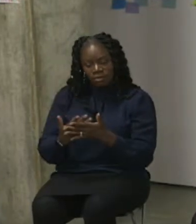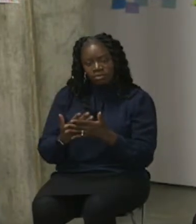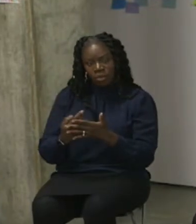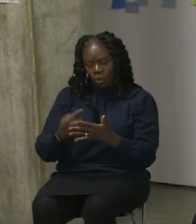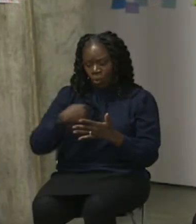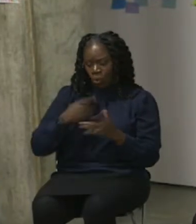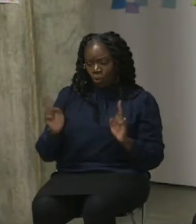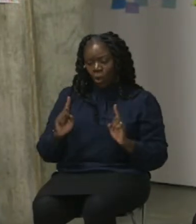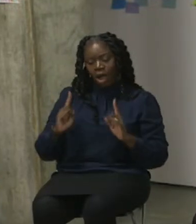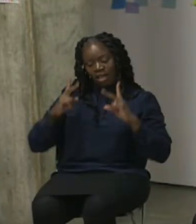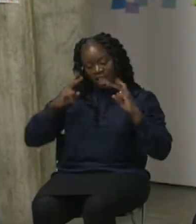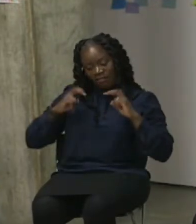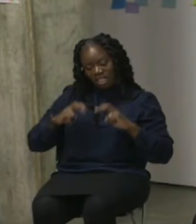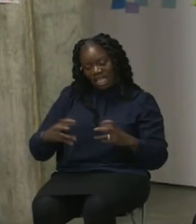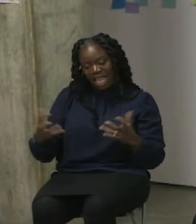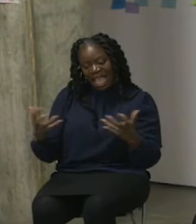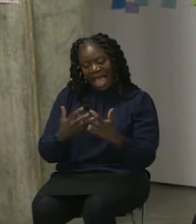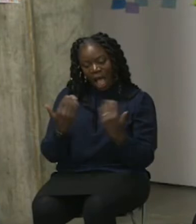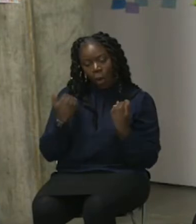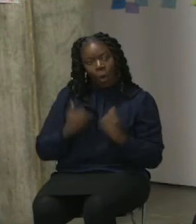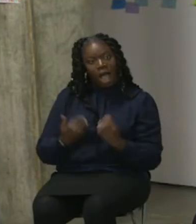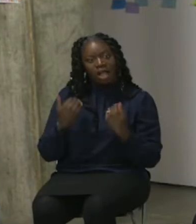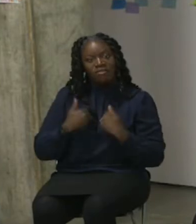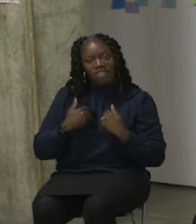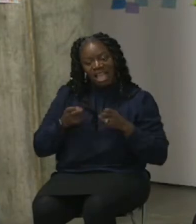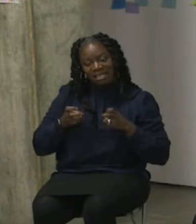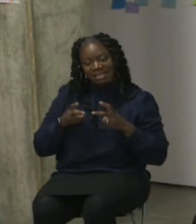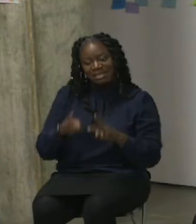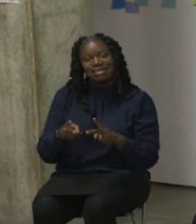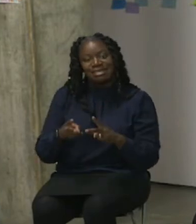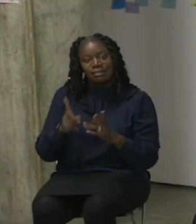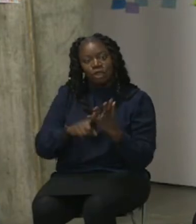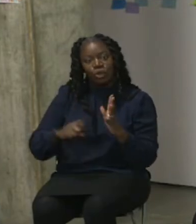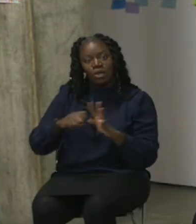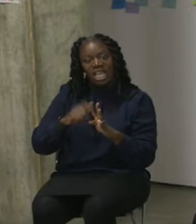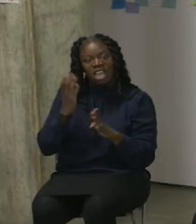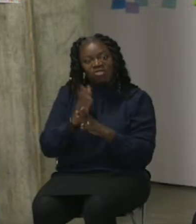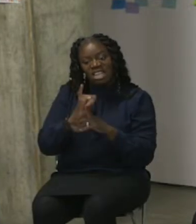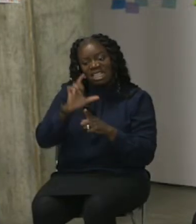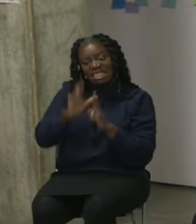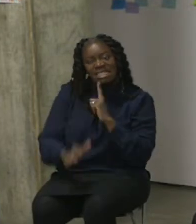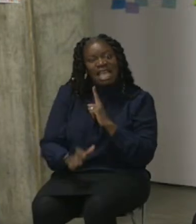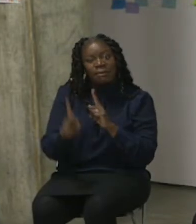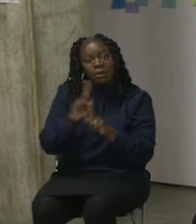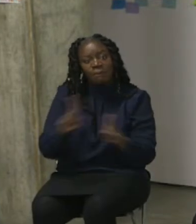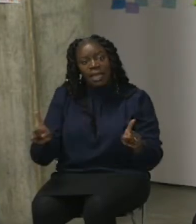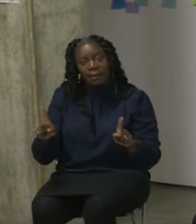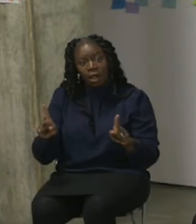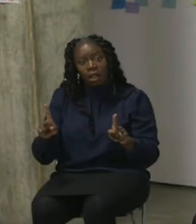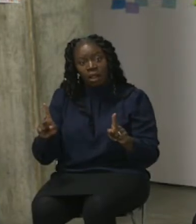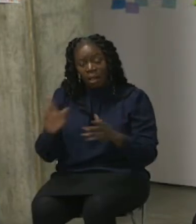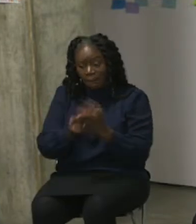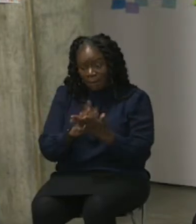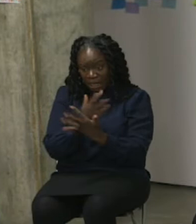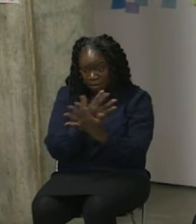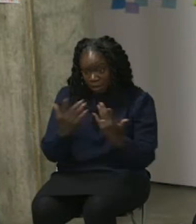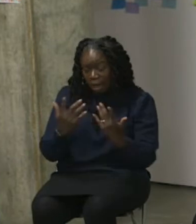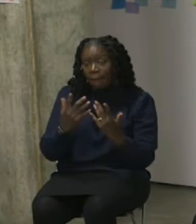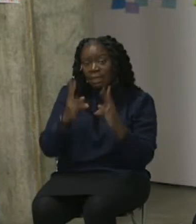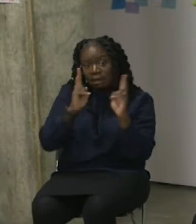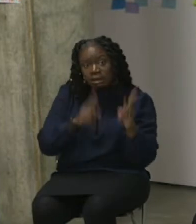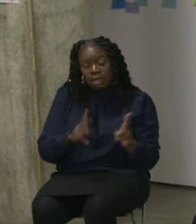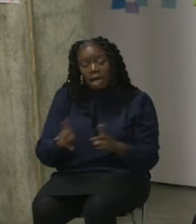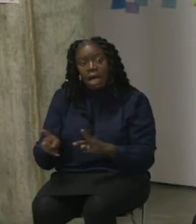how the welfare system in the UK disables people and has led to many people's deaths. But also a